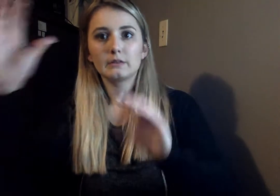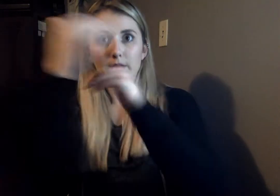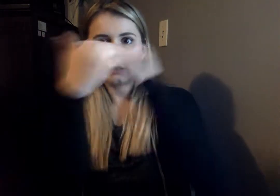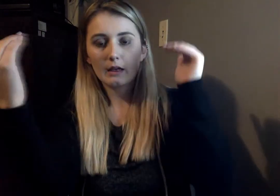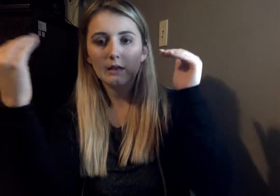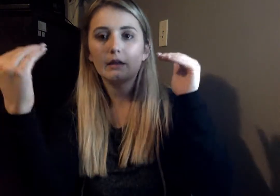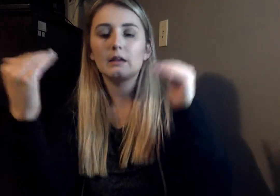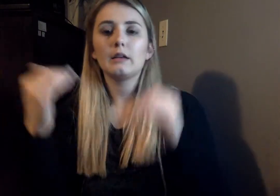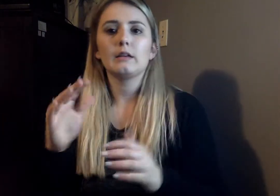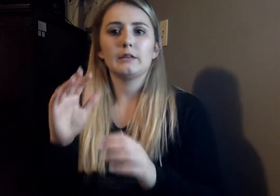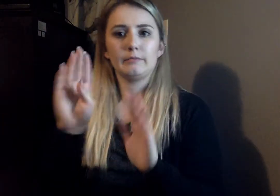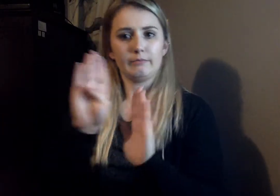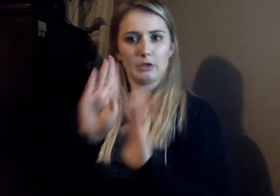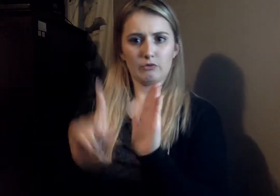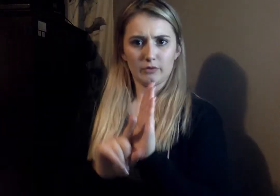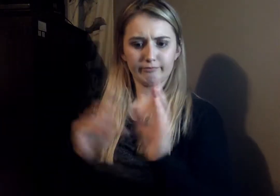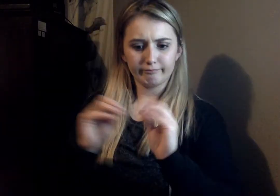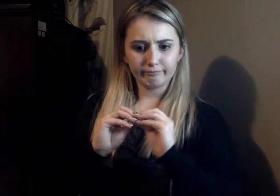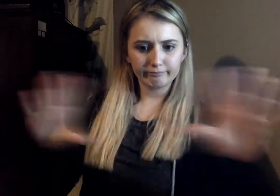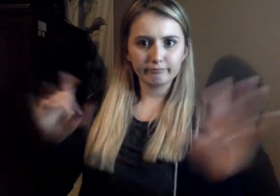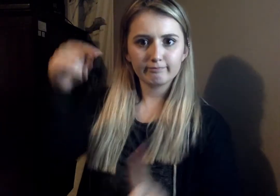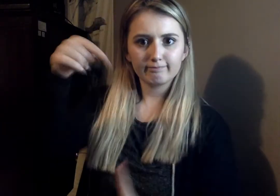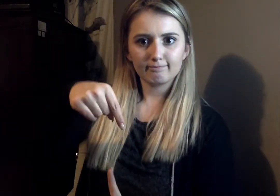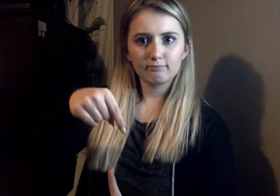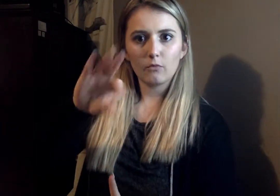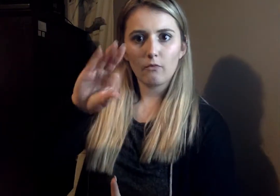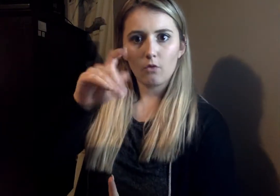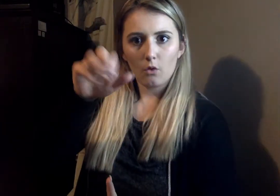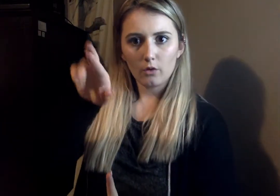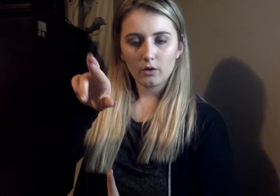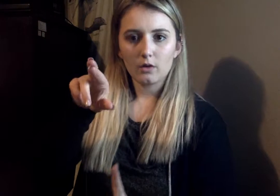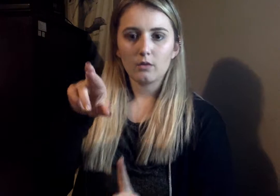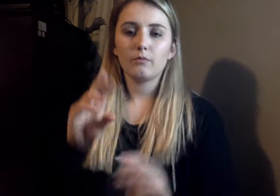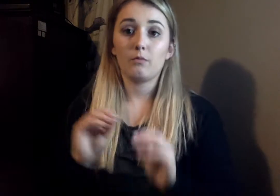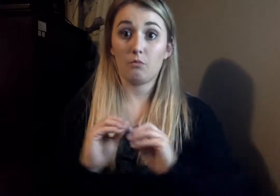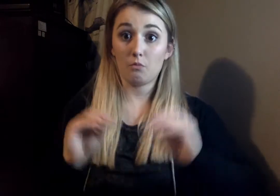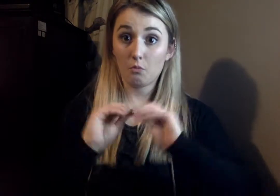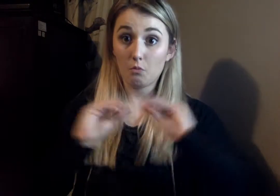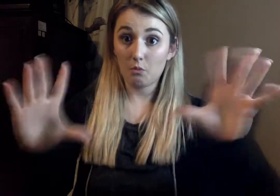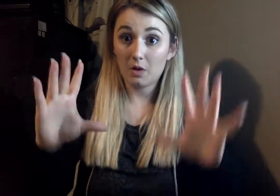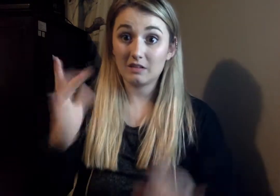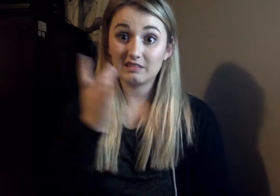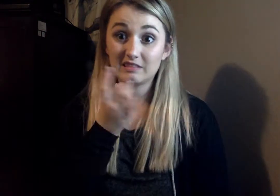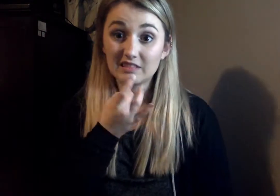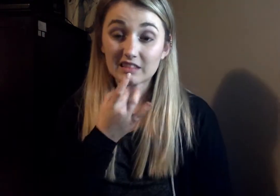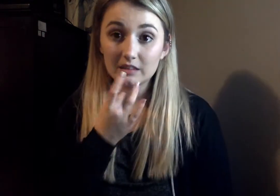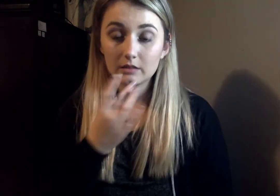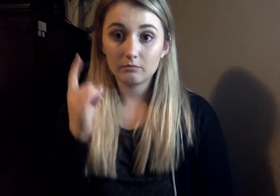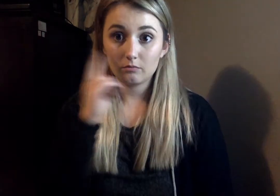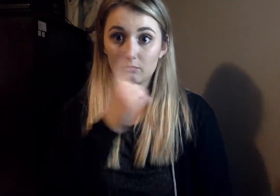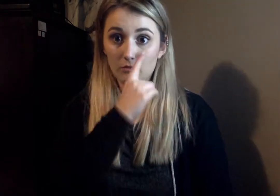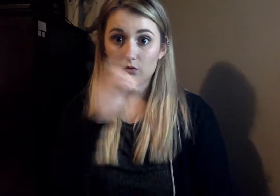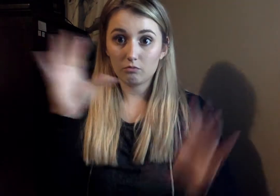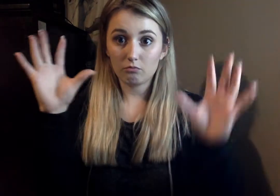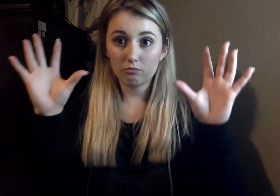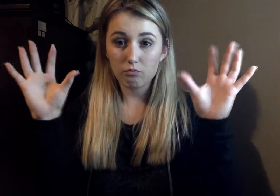them easier to distinguish. The brighter the light is, the more your pupil contracts. This has an effect similar to